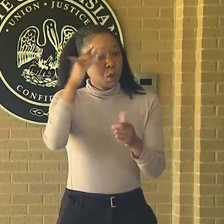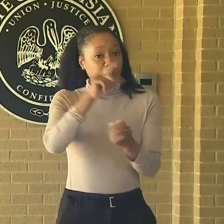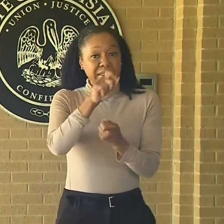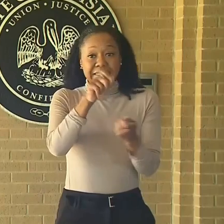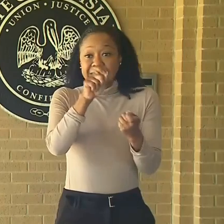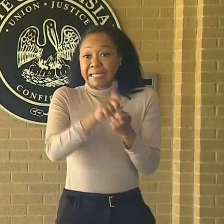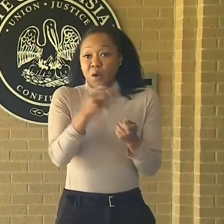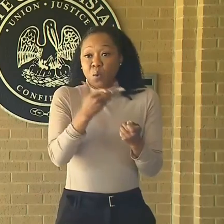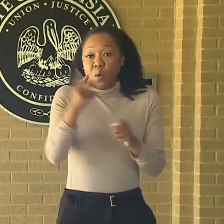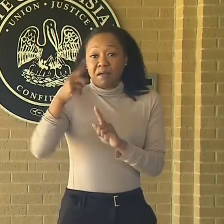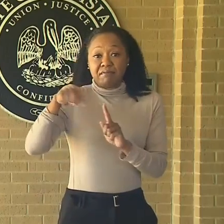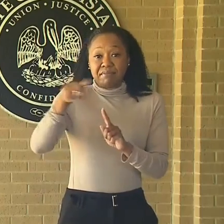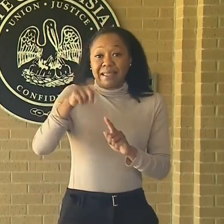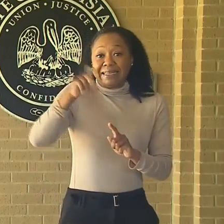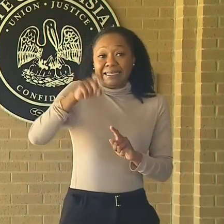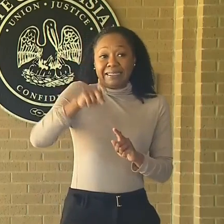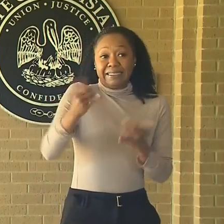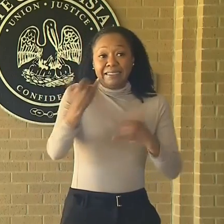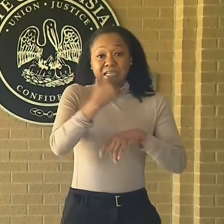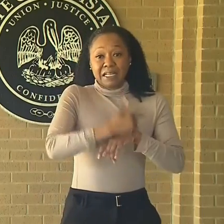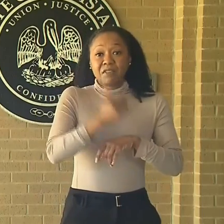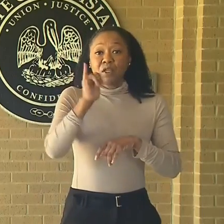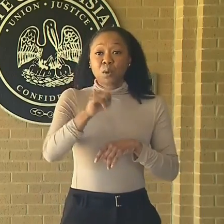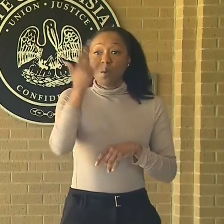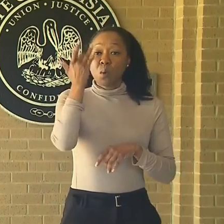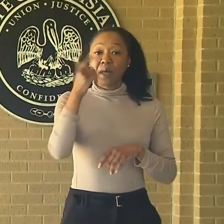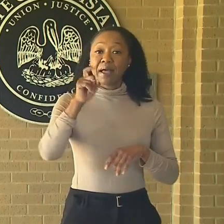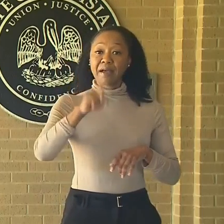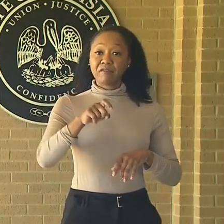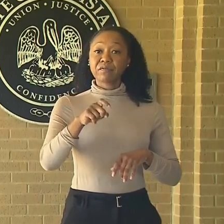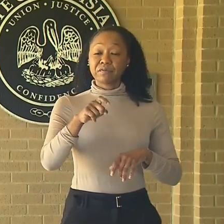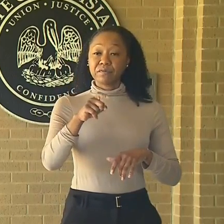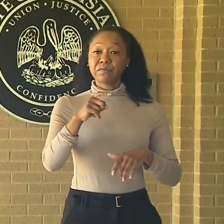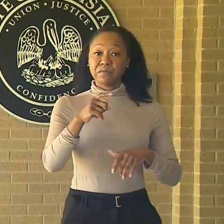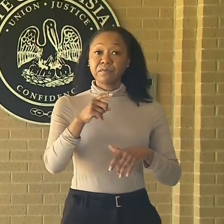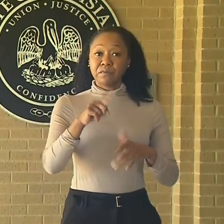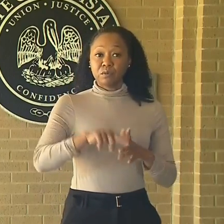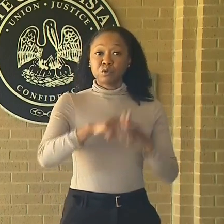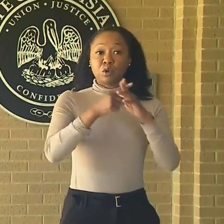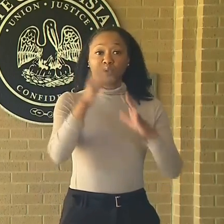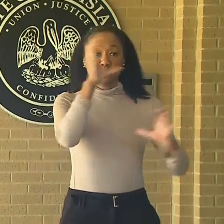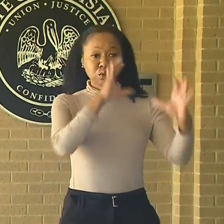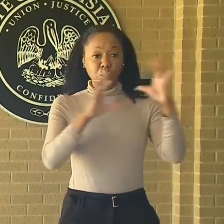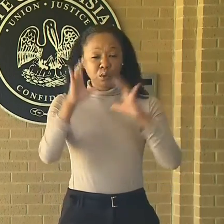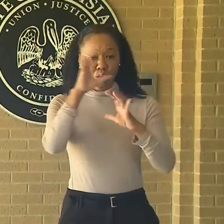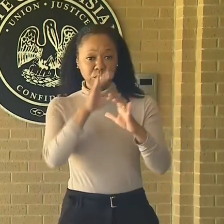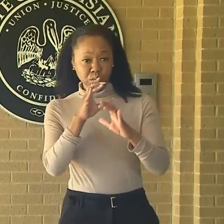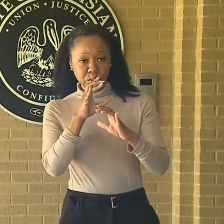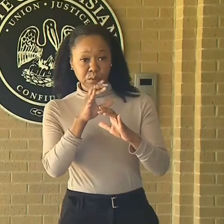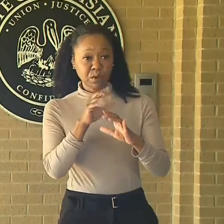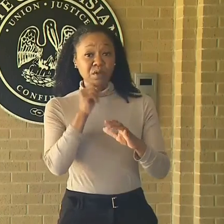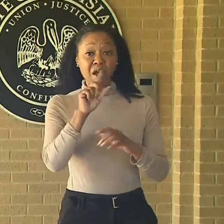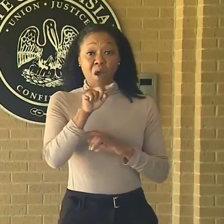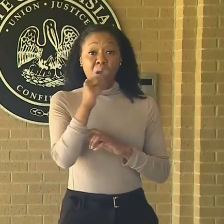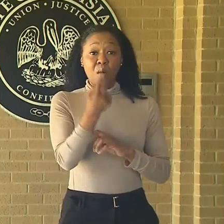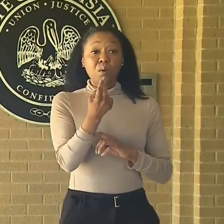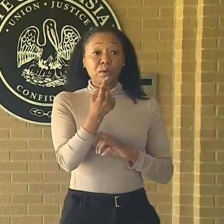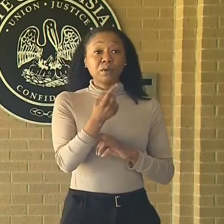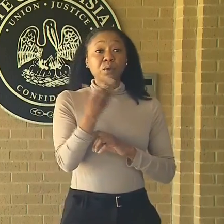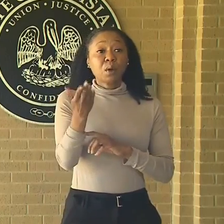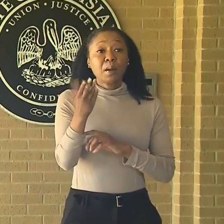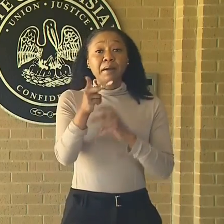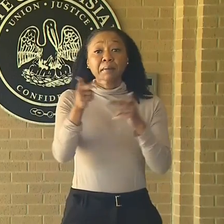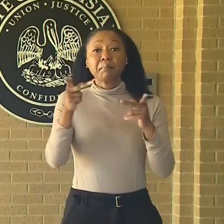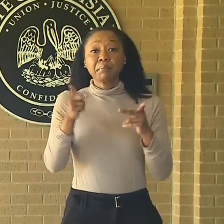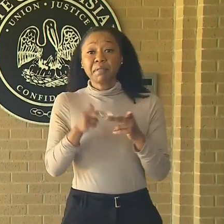need is out there today, and that's why you always go out and you do that primary search. And you don't only go to the places